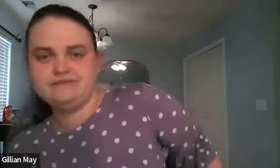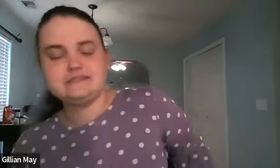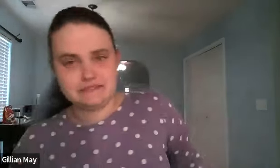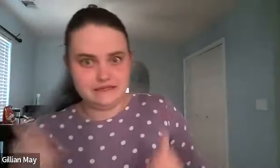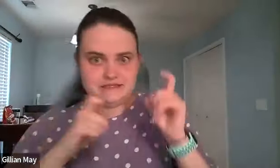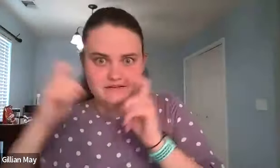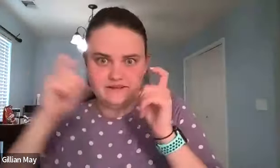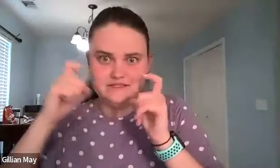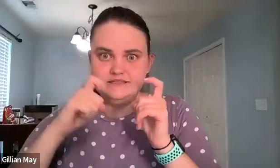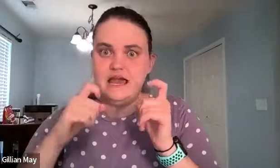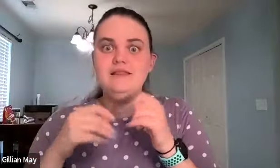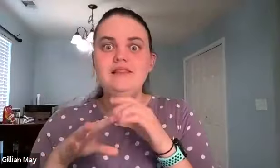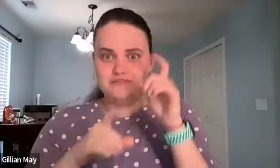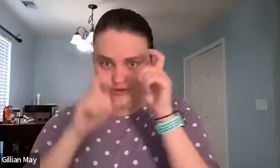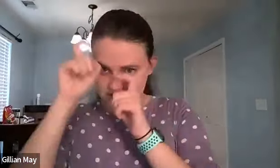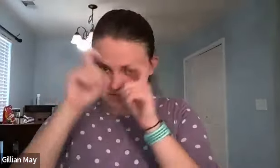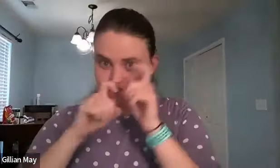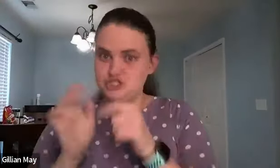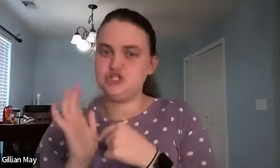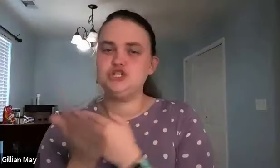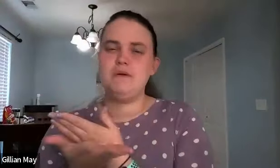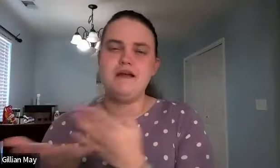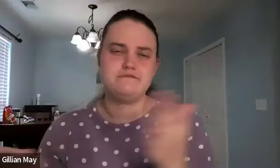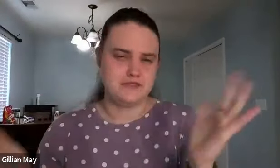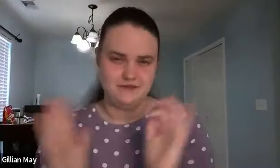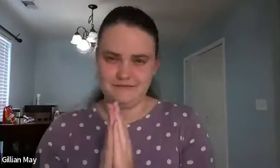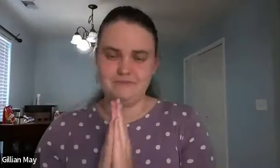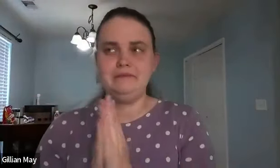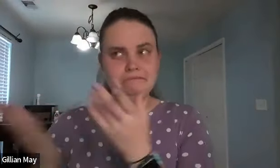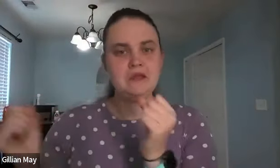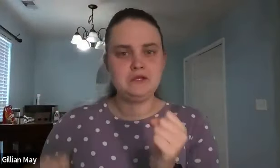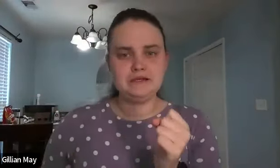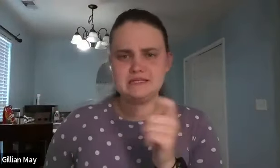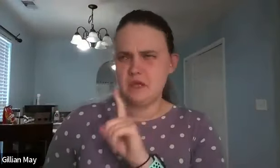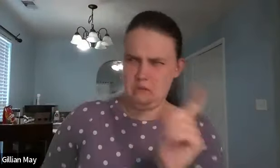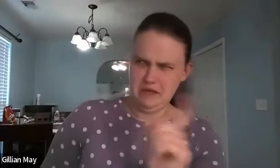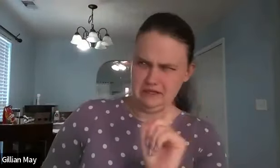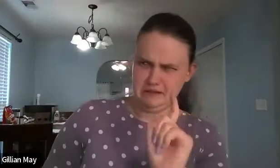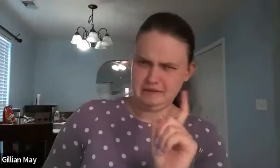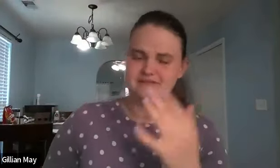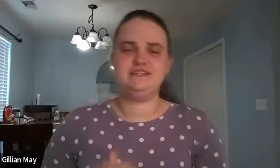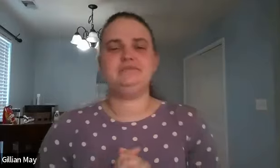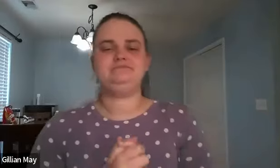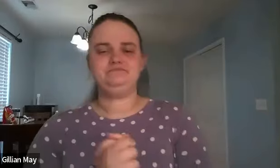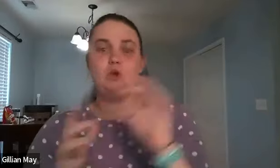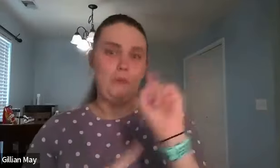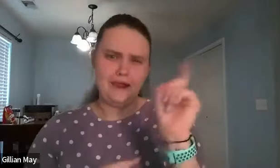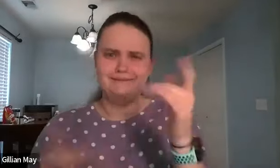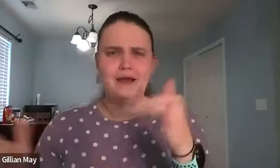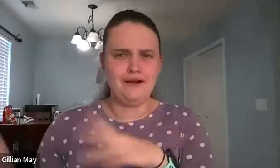the silliest of faces. I let those expressions show everything. I'm like, you're going to see me go, what? So, or where, not what.